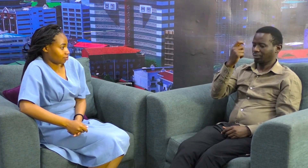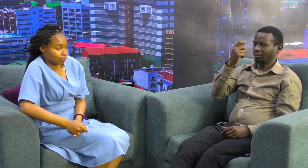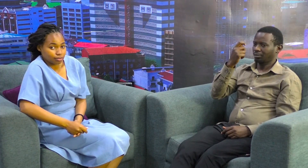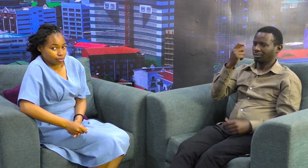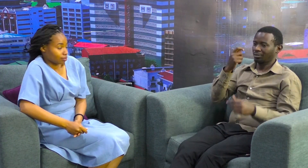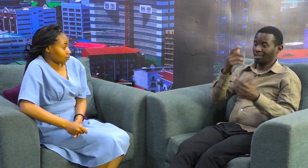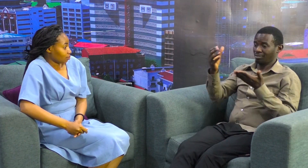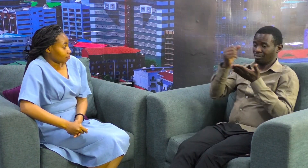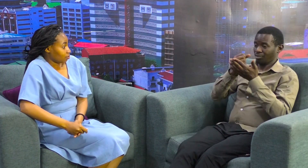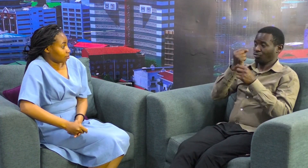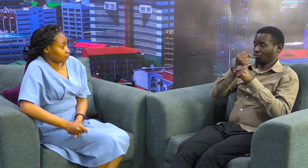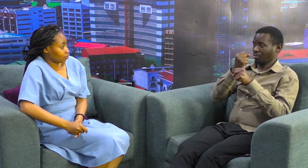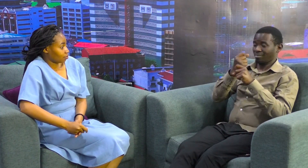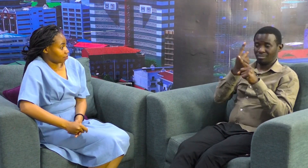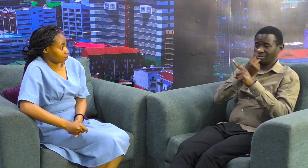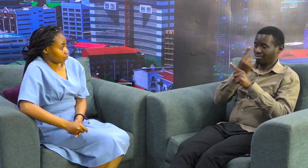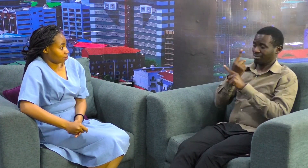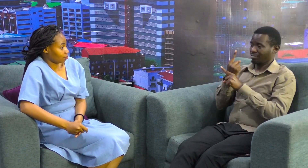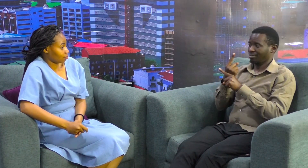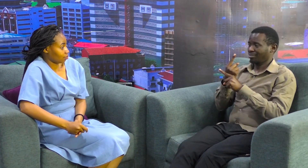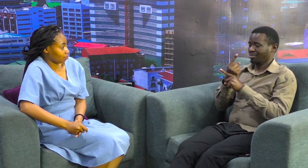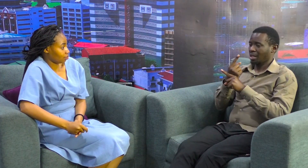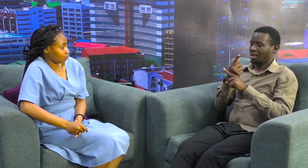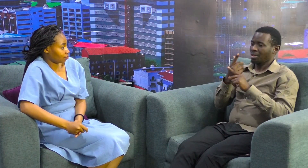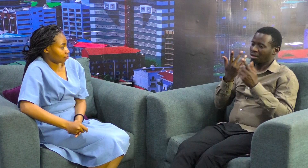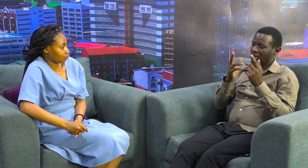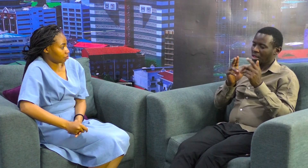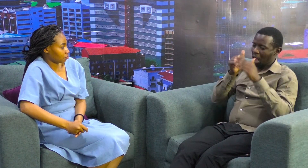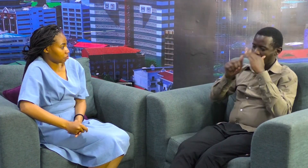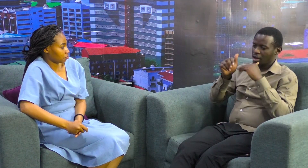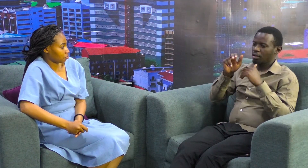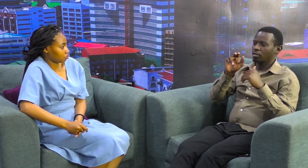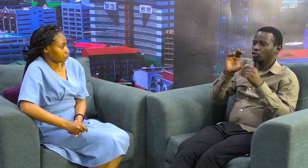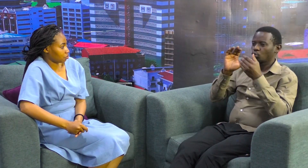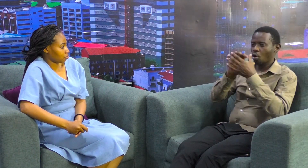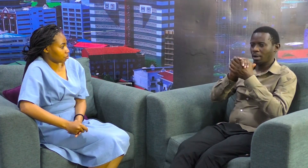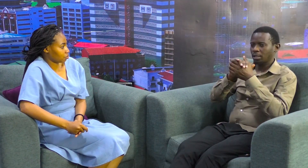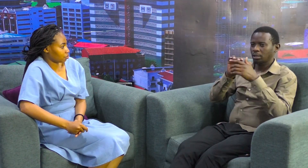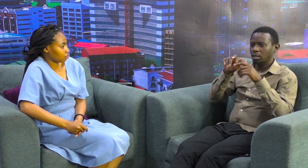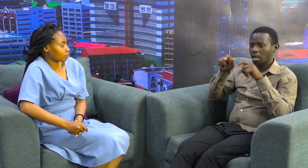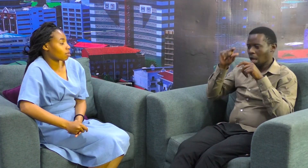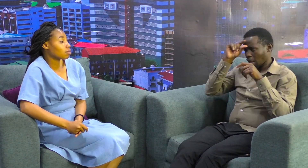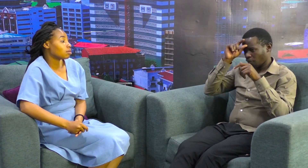the former president Uhuru appointed different people in different jobs under Jubilee